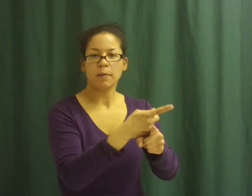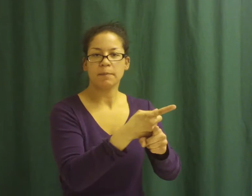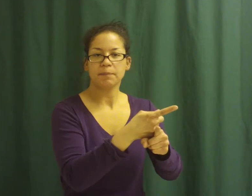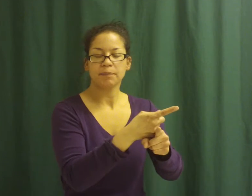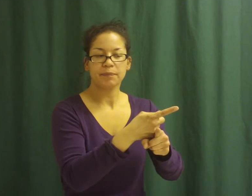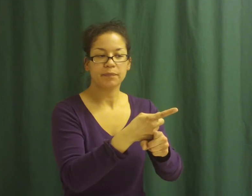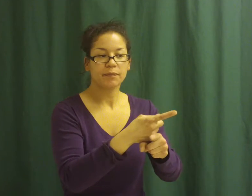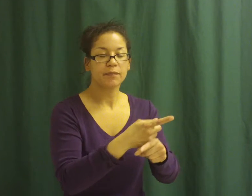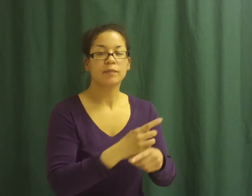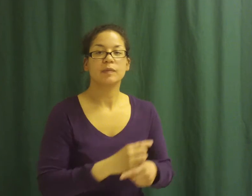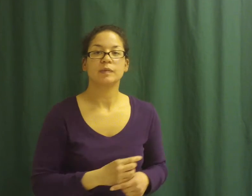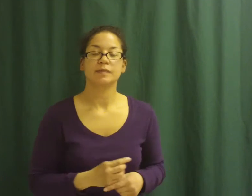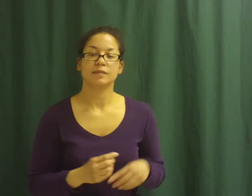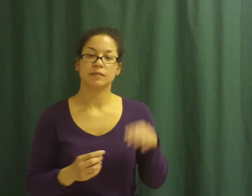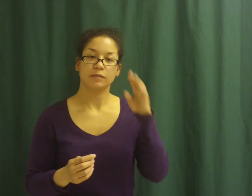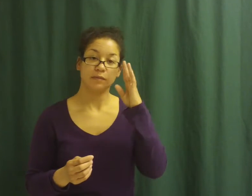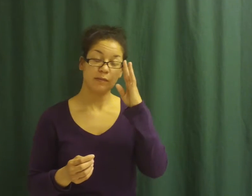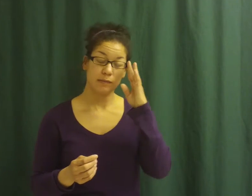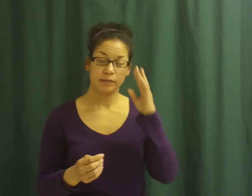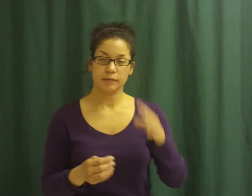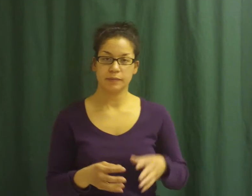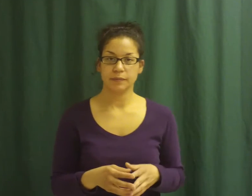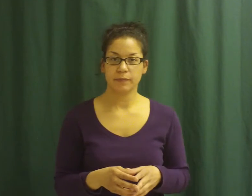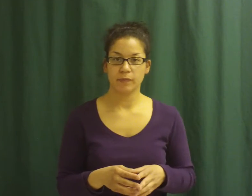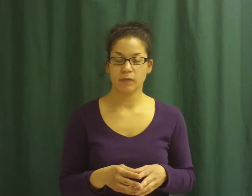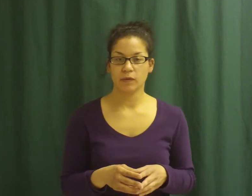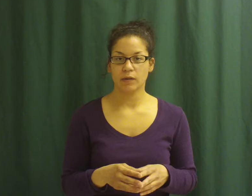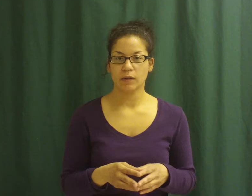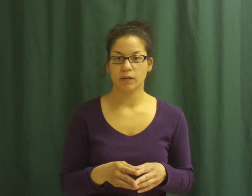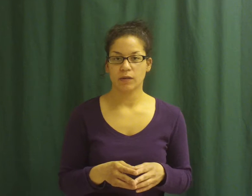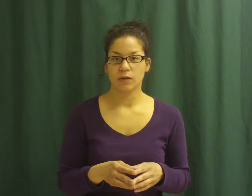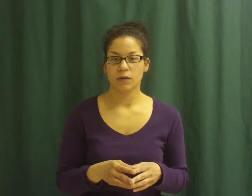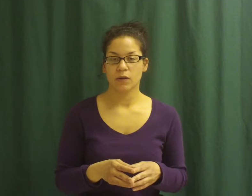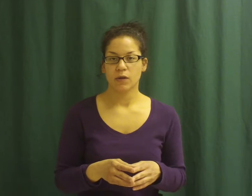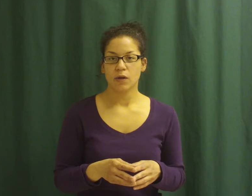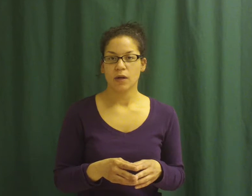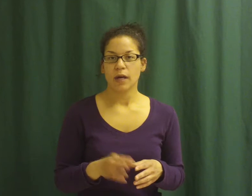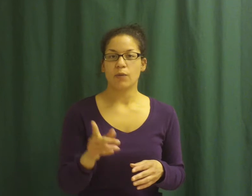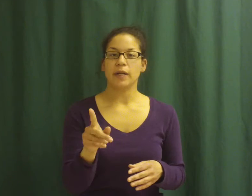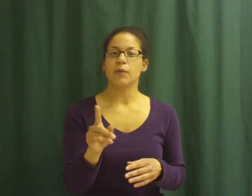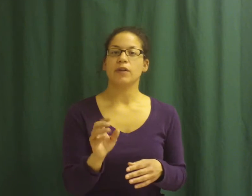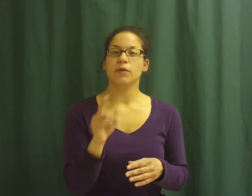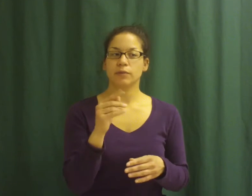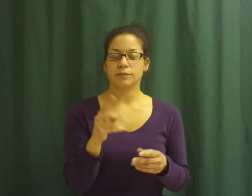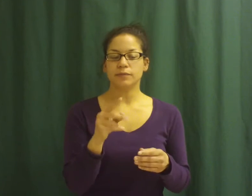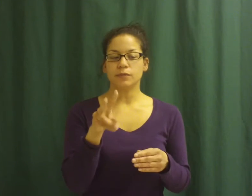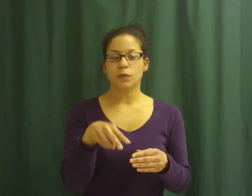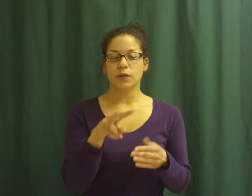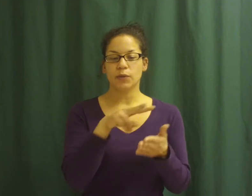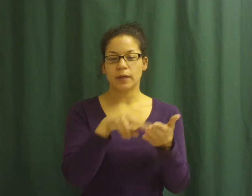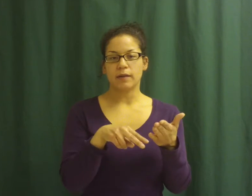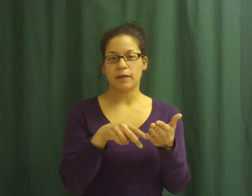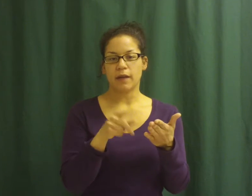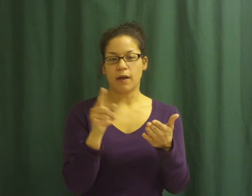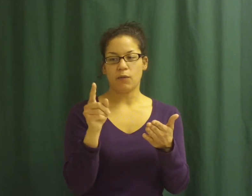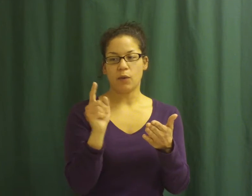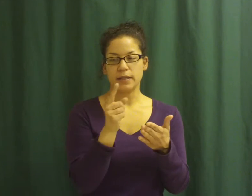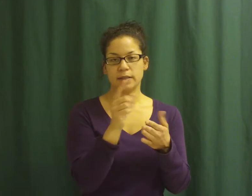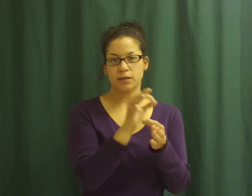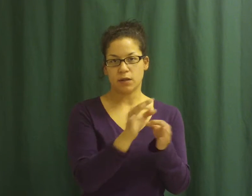generous sentiments among the people, we today would... Renee, will you read that one sentence all